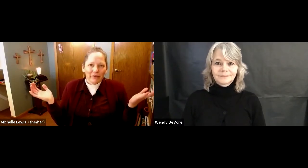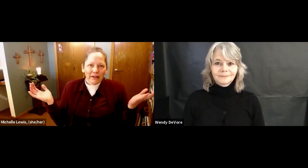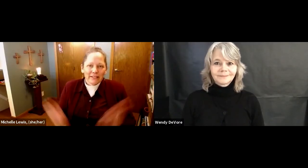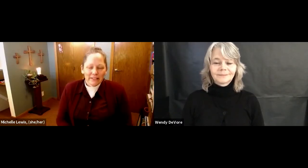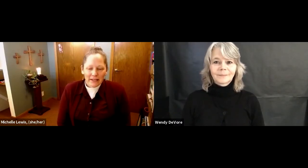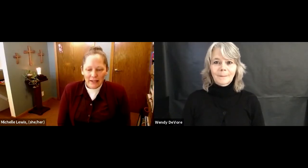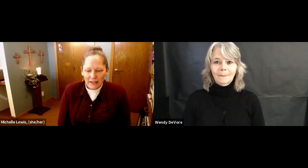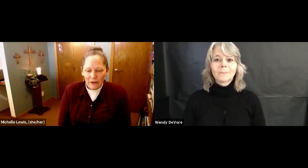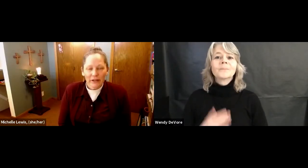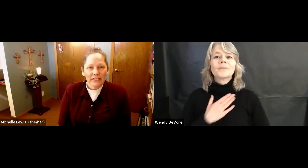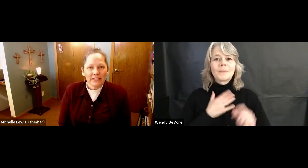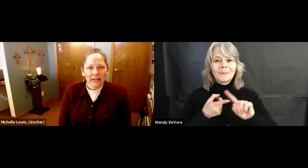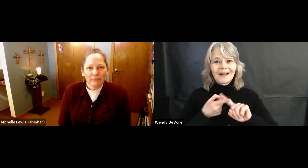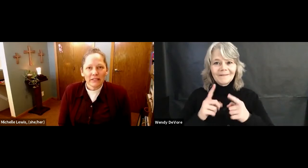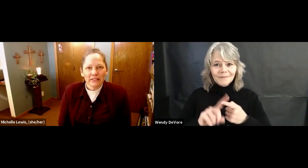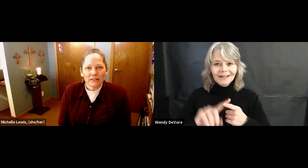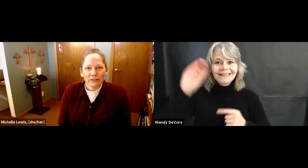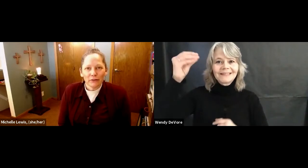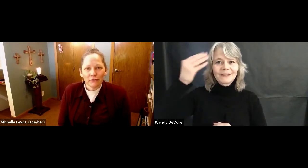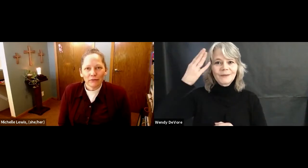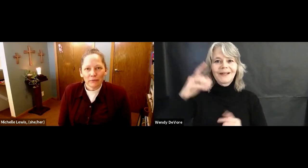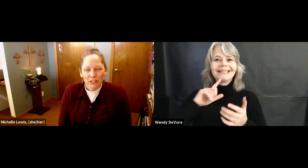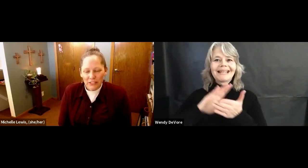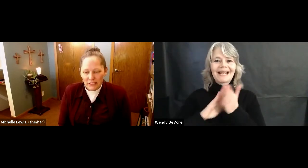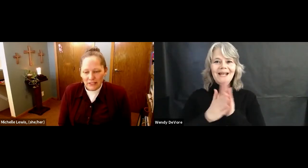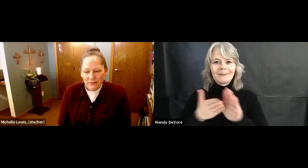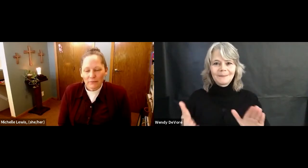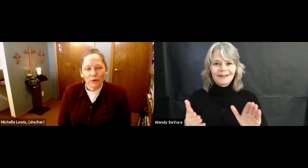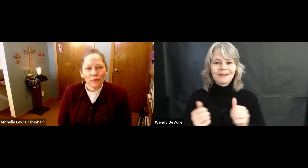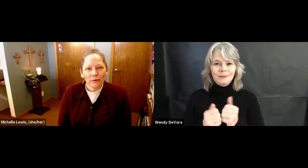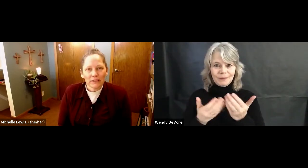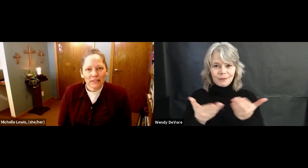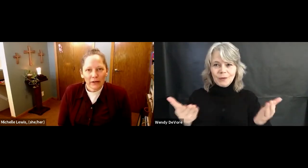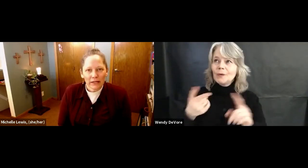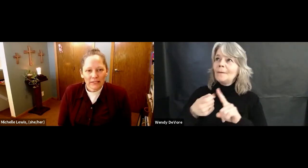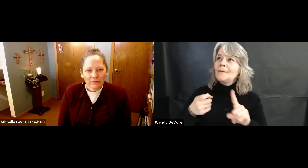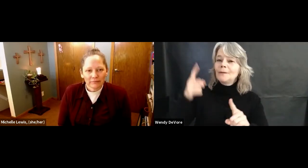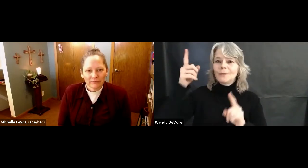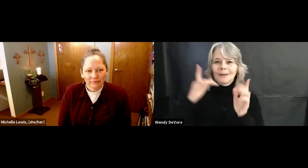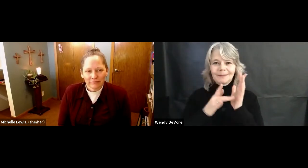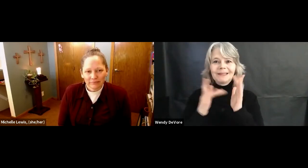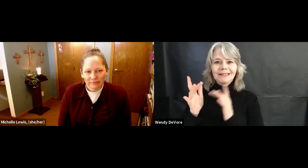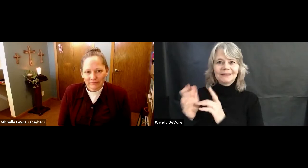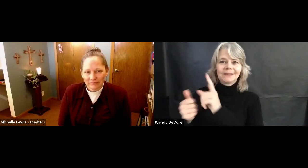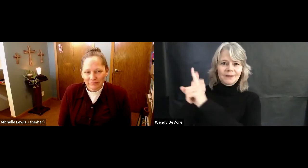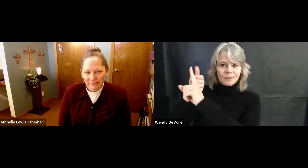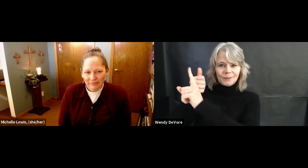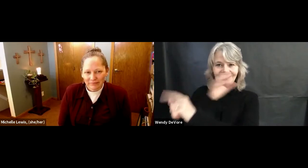My friends, grace and peace to you from Jesus, who is the Christ.